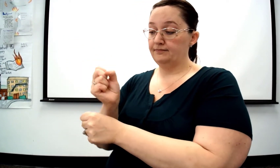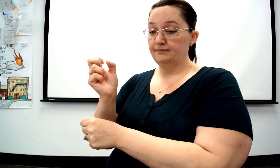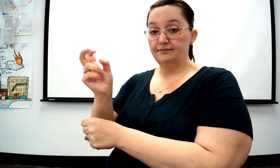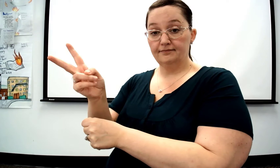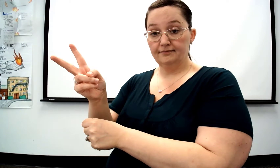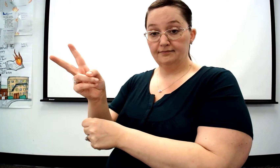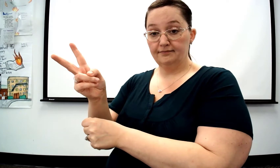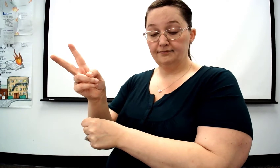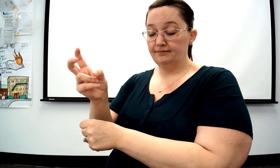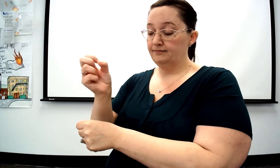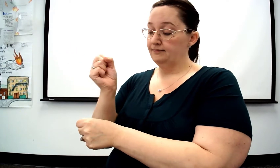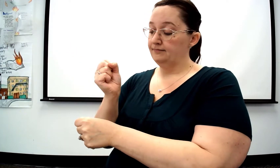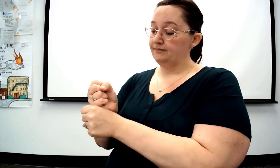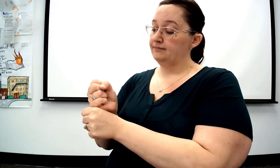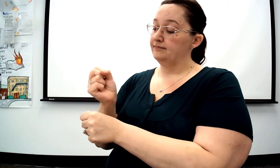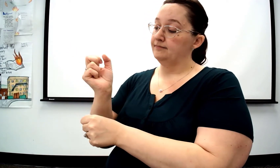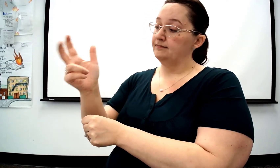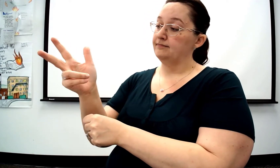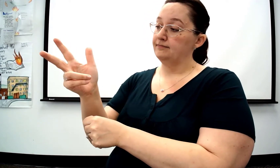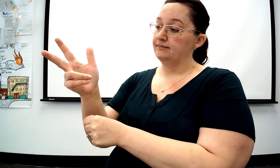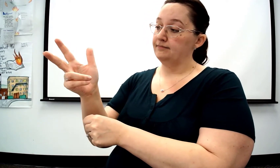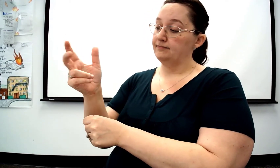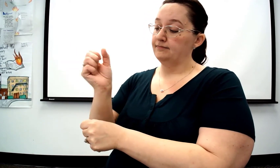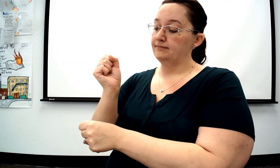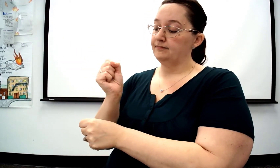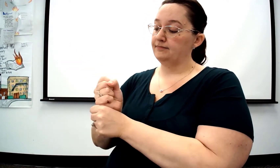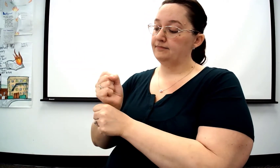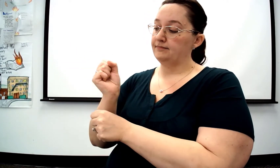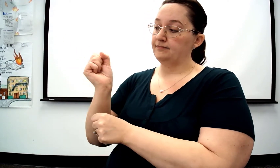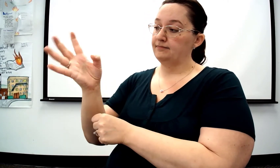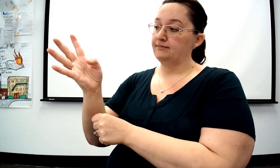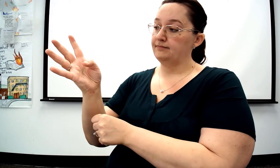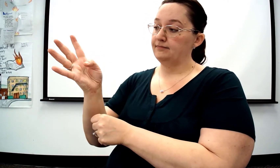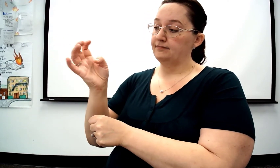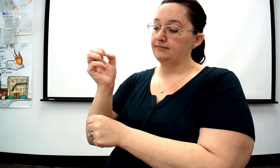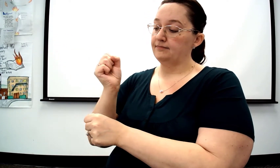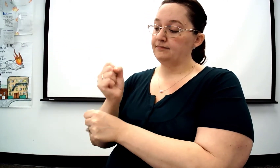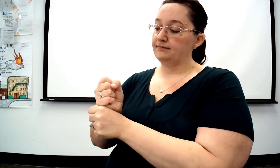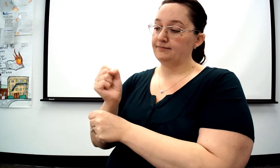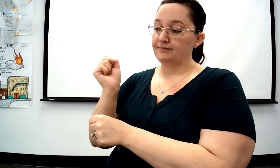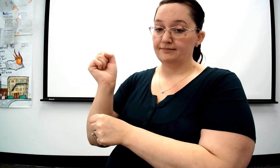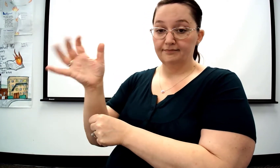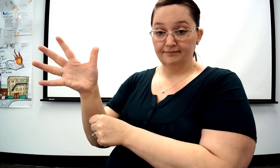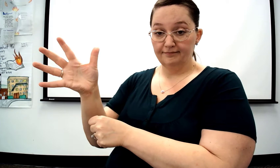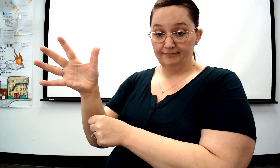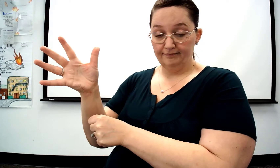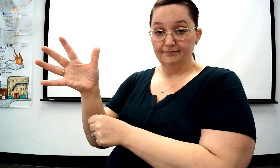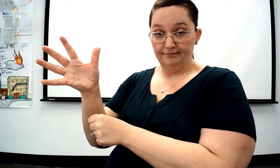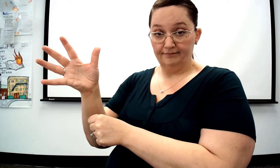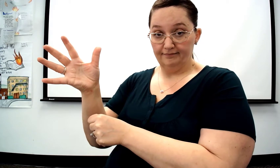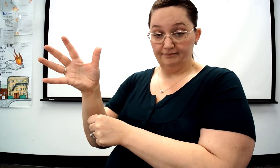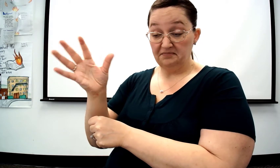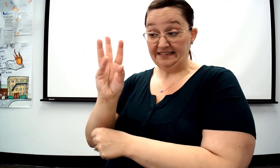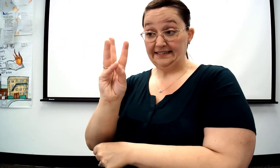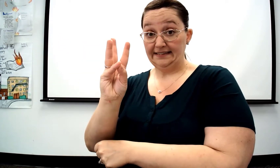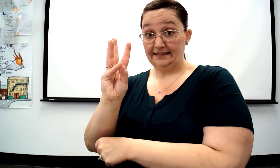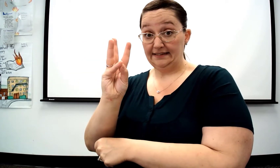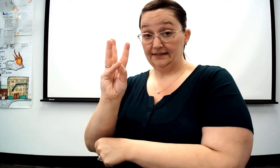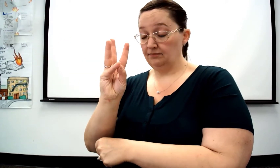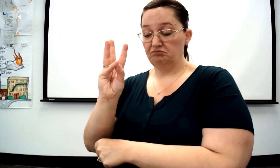throw your numbers into the future ahead of you. 4 years in the future, 5 years in the future.